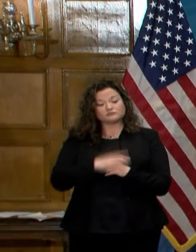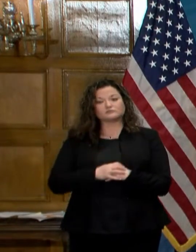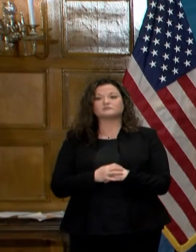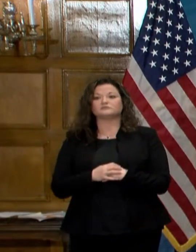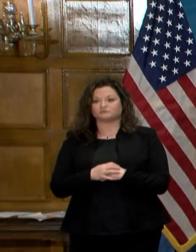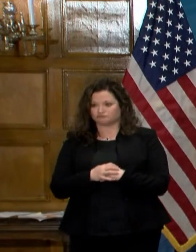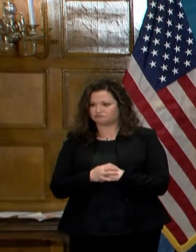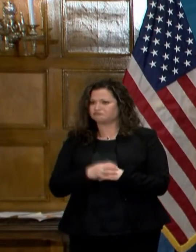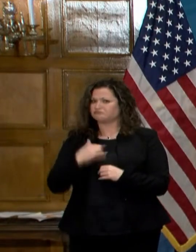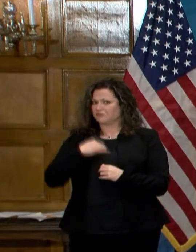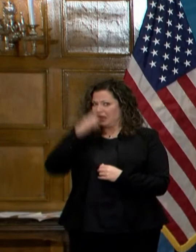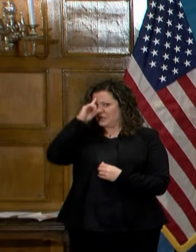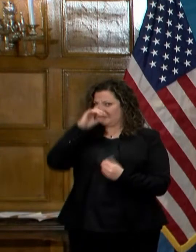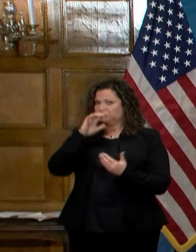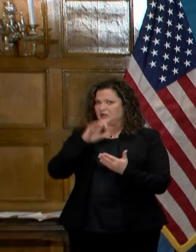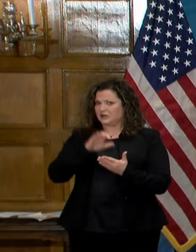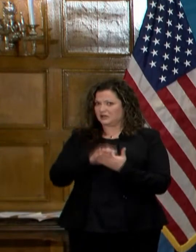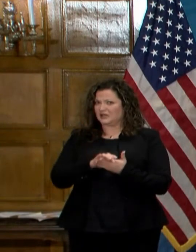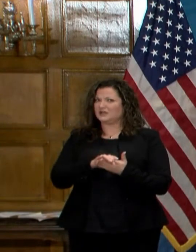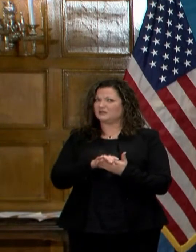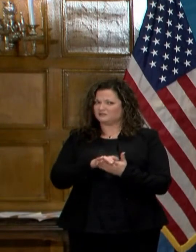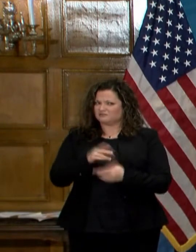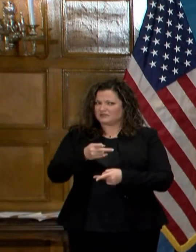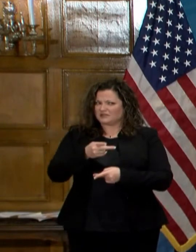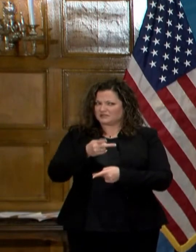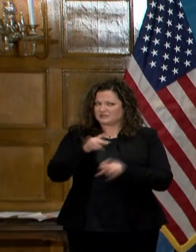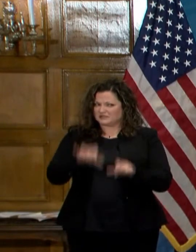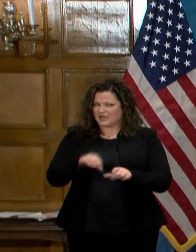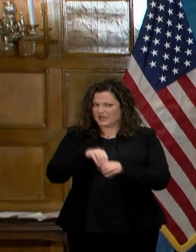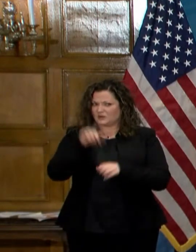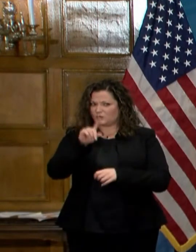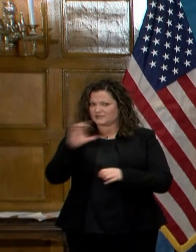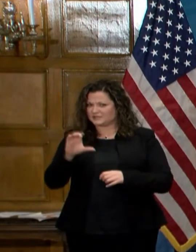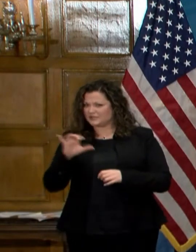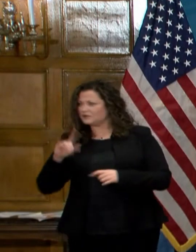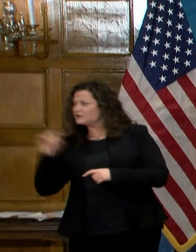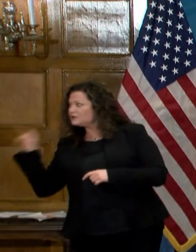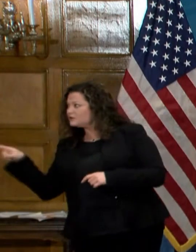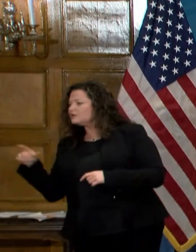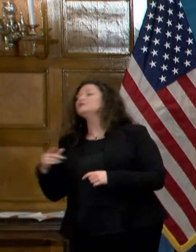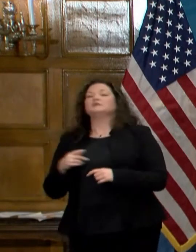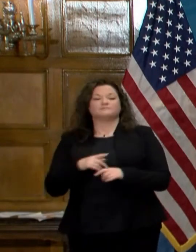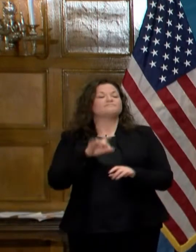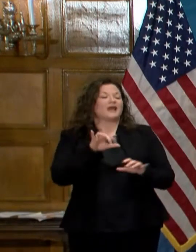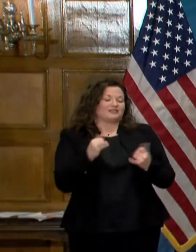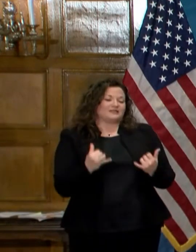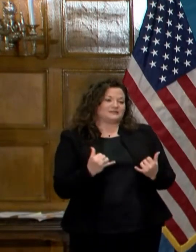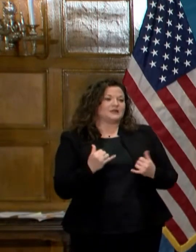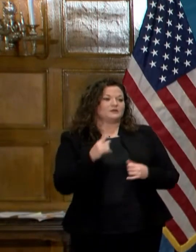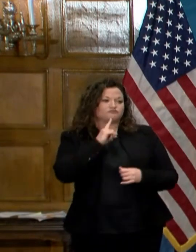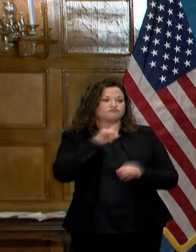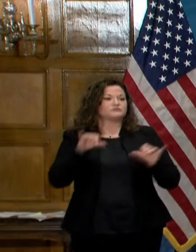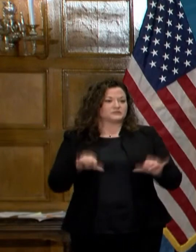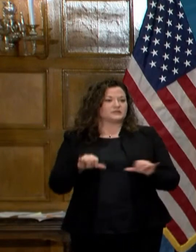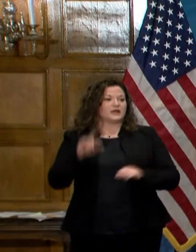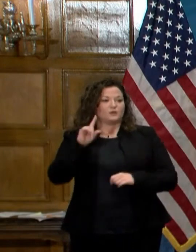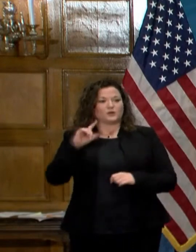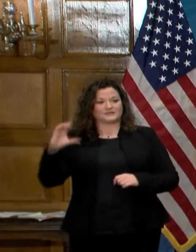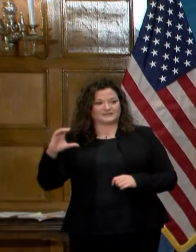I believe that they would stay in 1C, but Dr. Romero? At this time, they will stay.